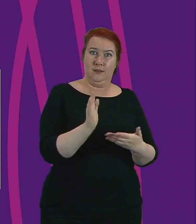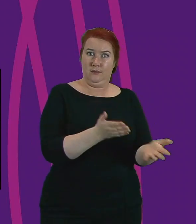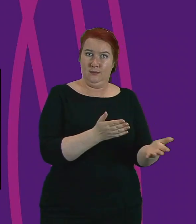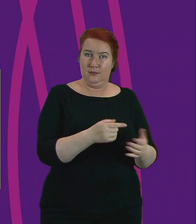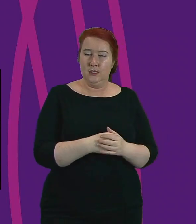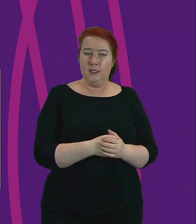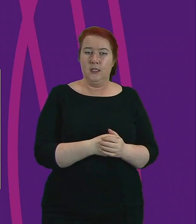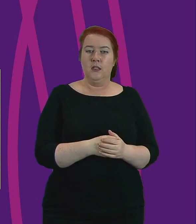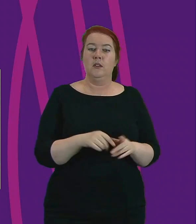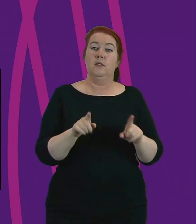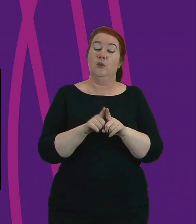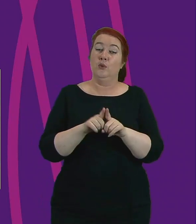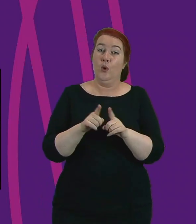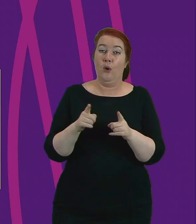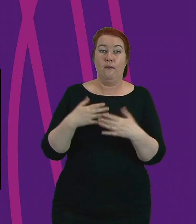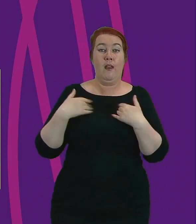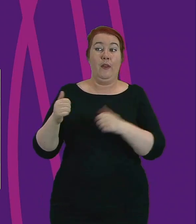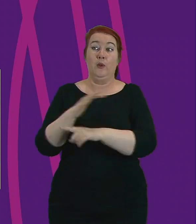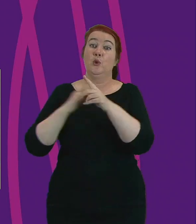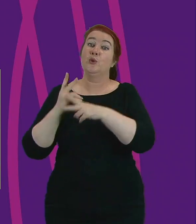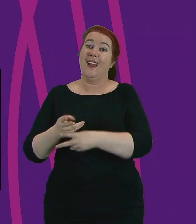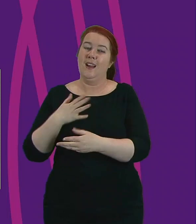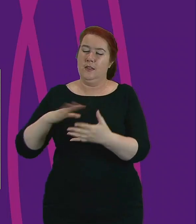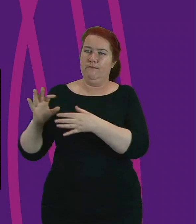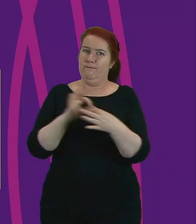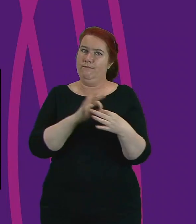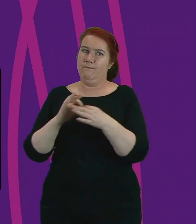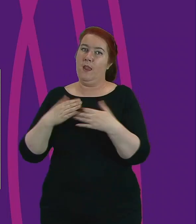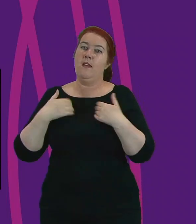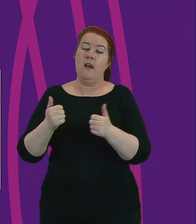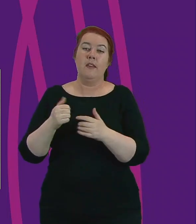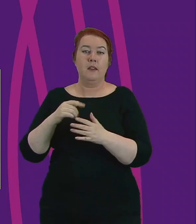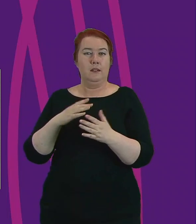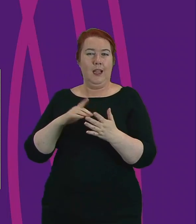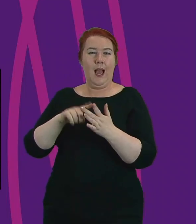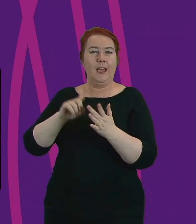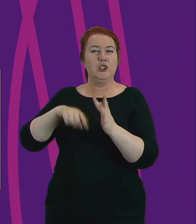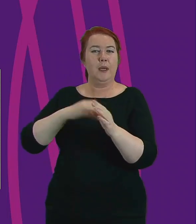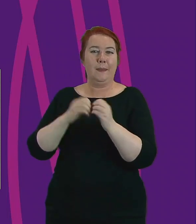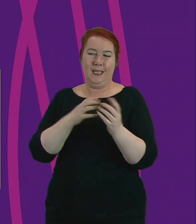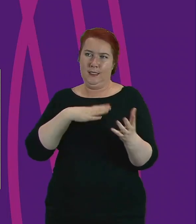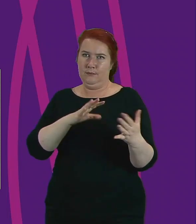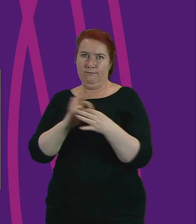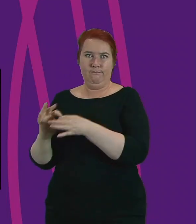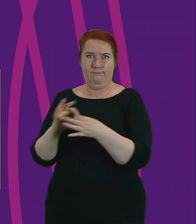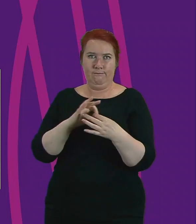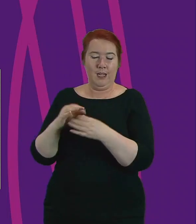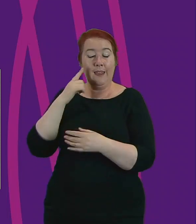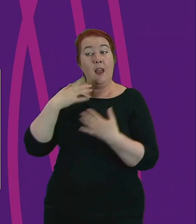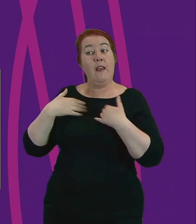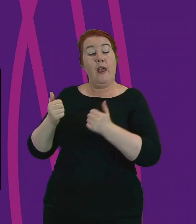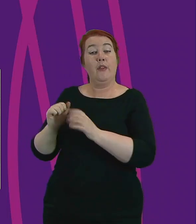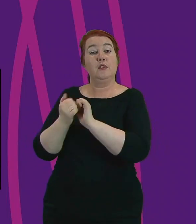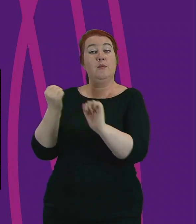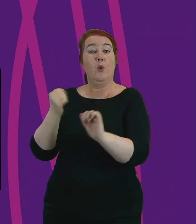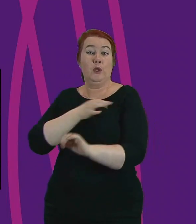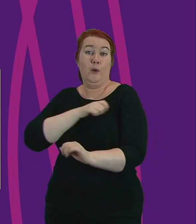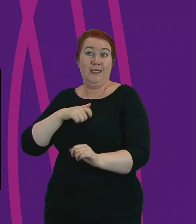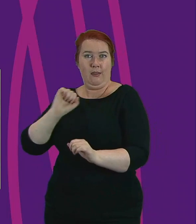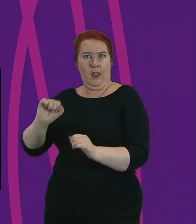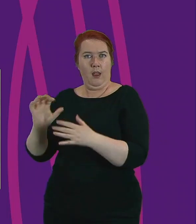about IJBs need to be made to work for all partners equally, and I think the Health and Sport Committee investigations that have been going on have shown that this is